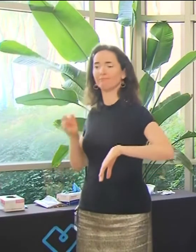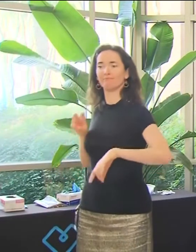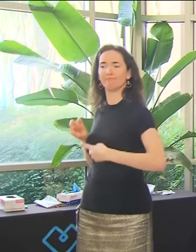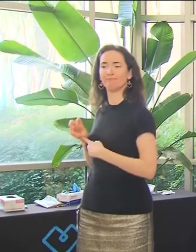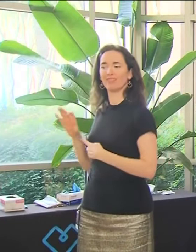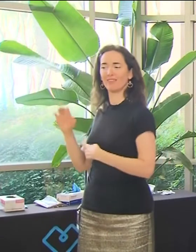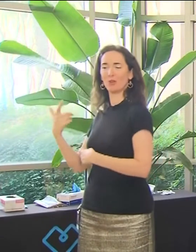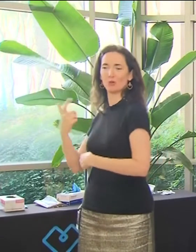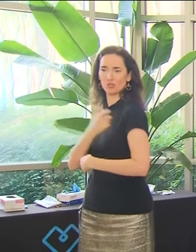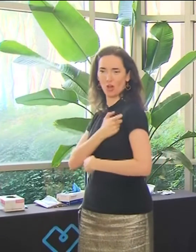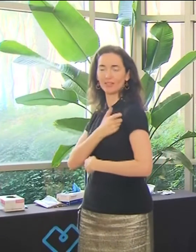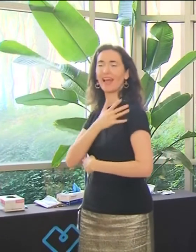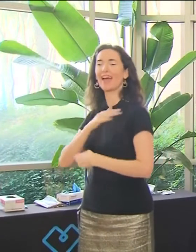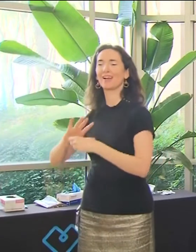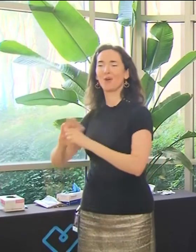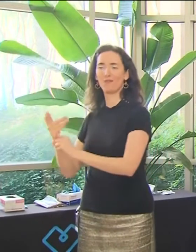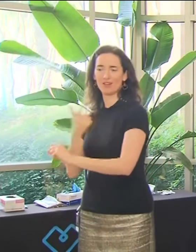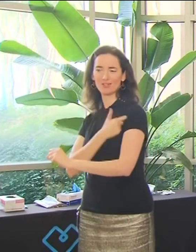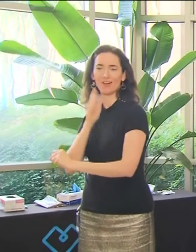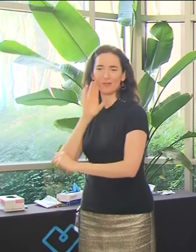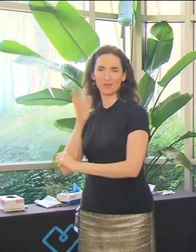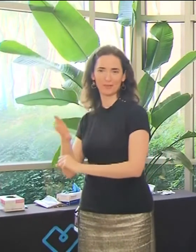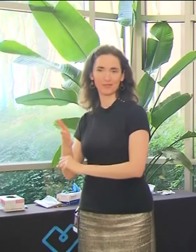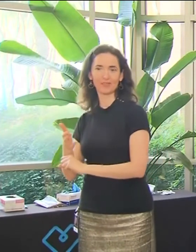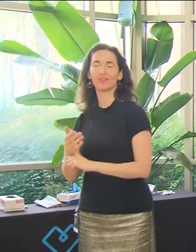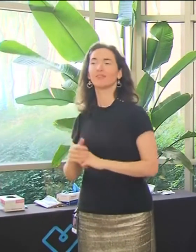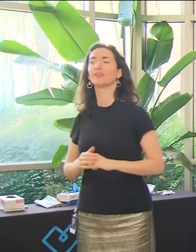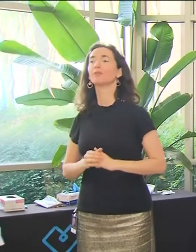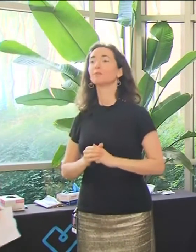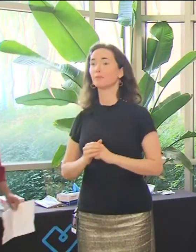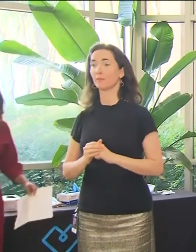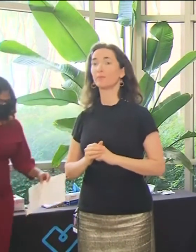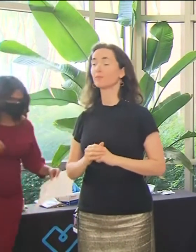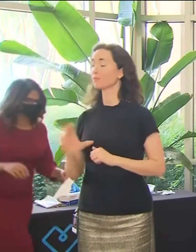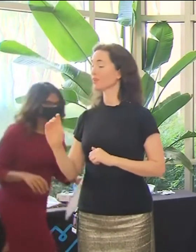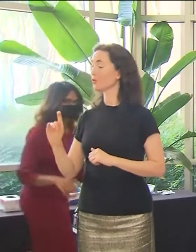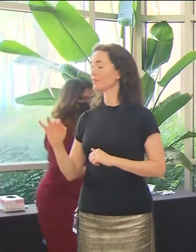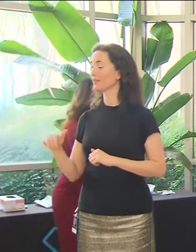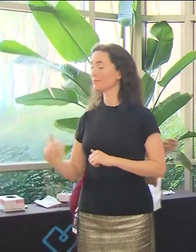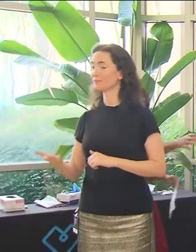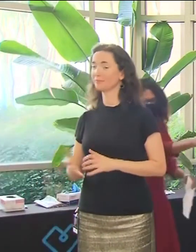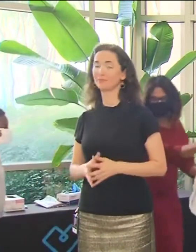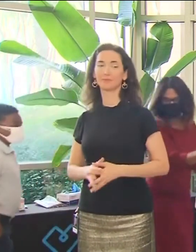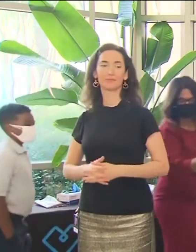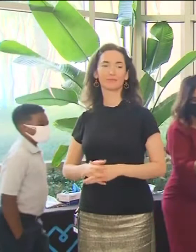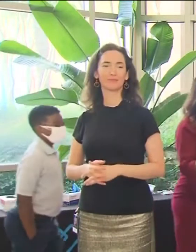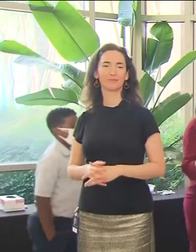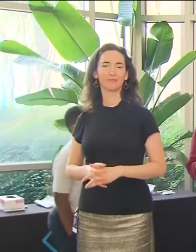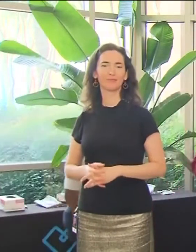shot and a COVID booster. So with that, Courtney.